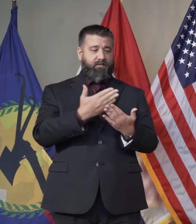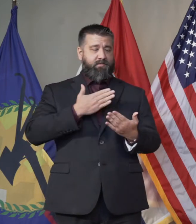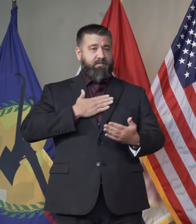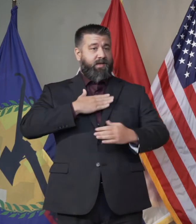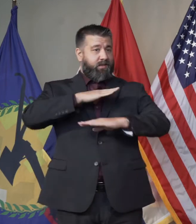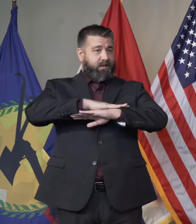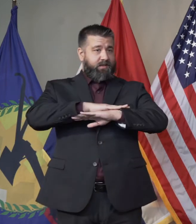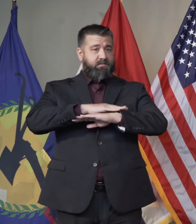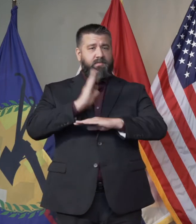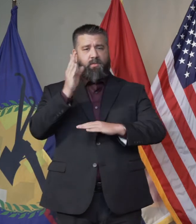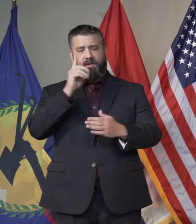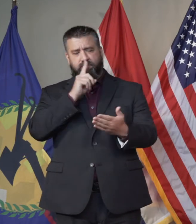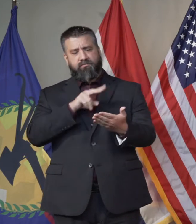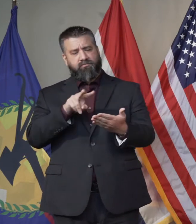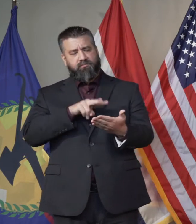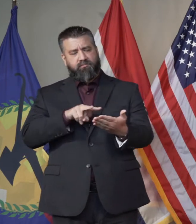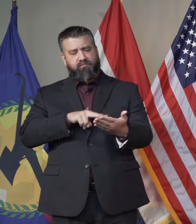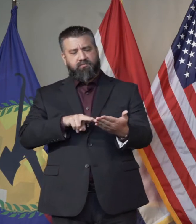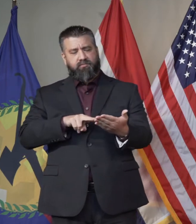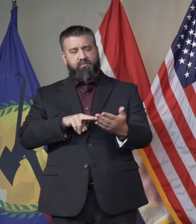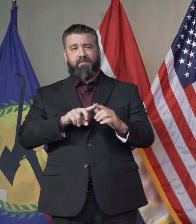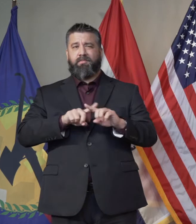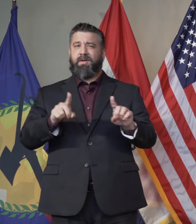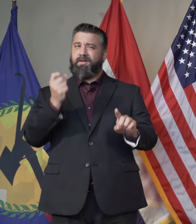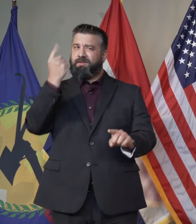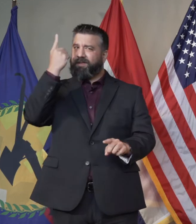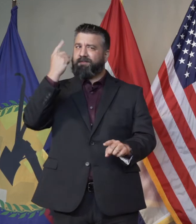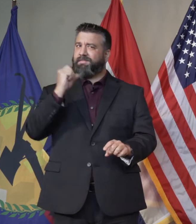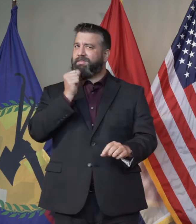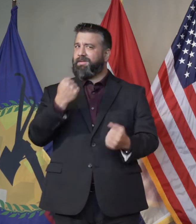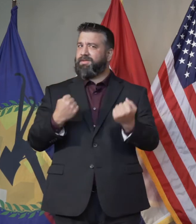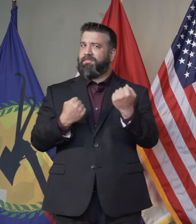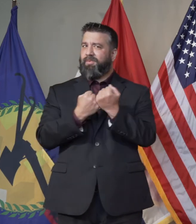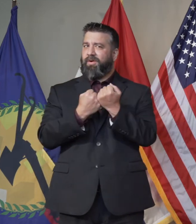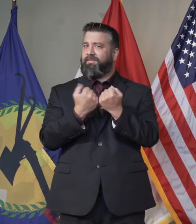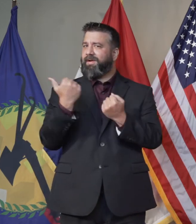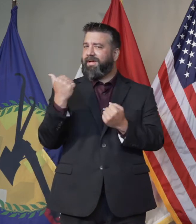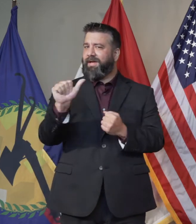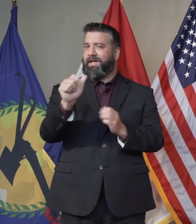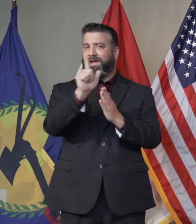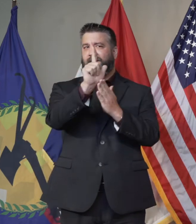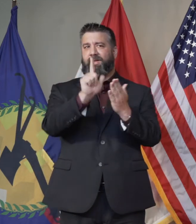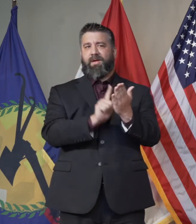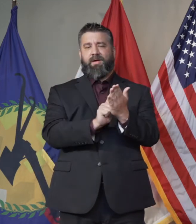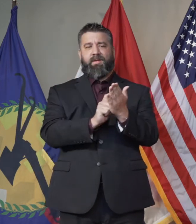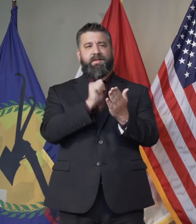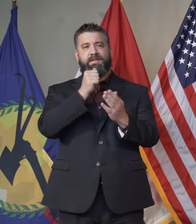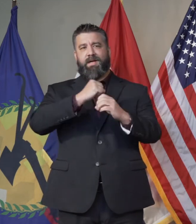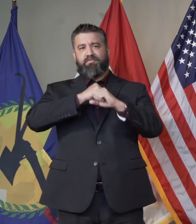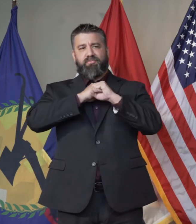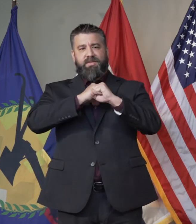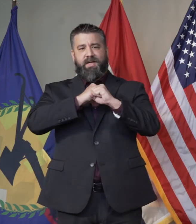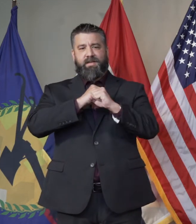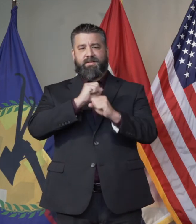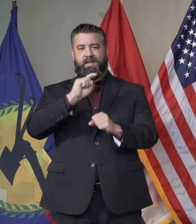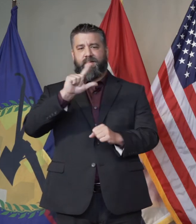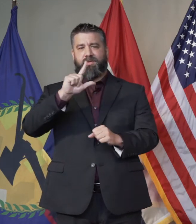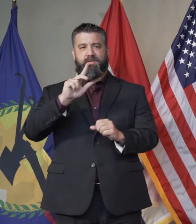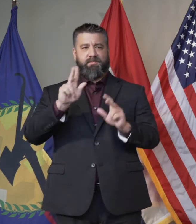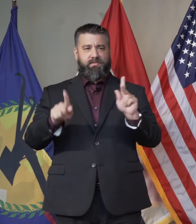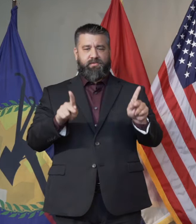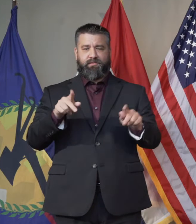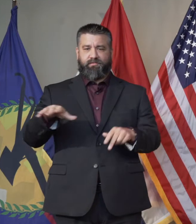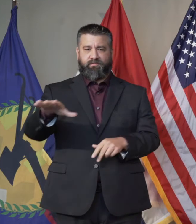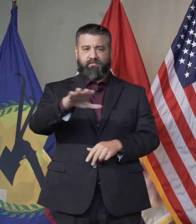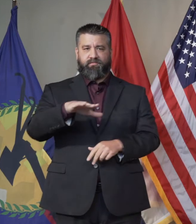but I would be not supportive of any legislation that does not protect the health and welfare of people in St. Louis County, and I